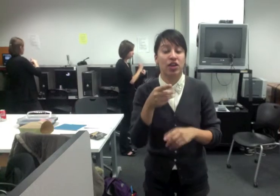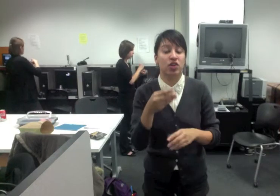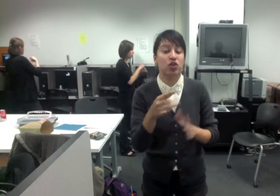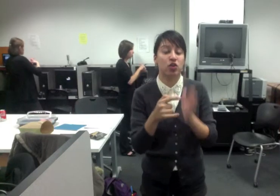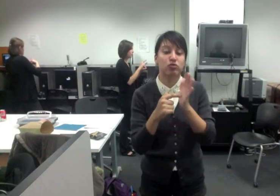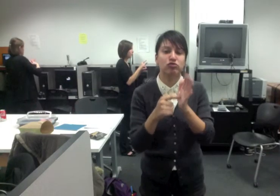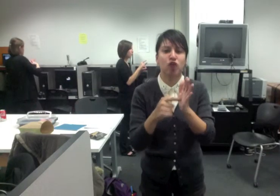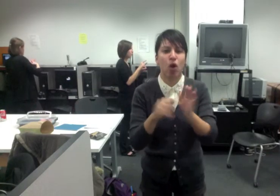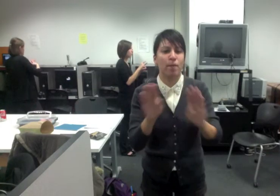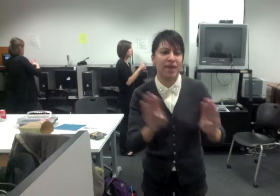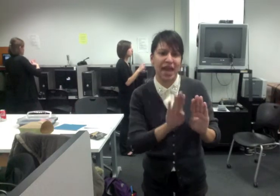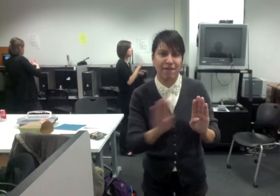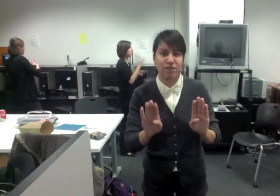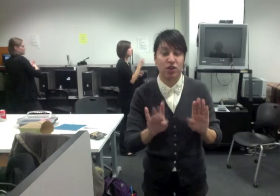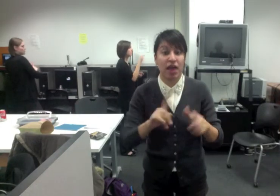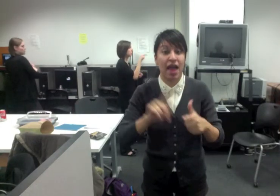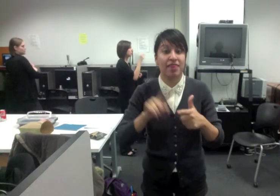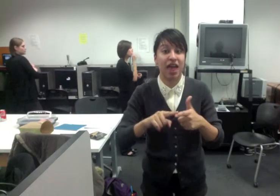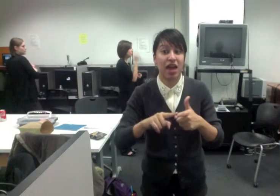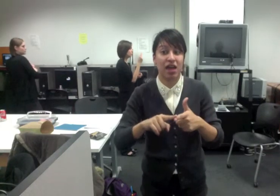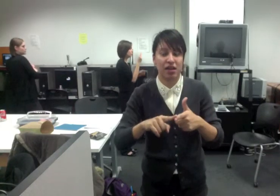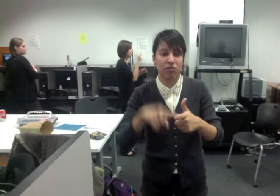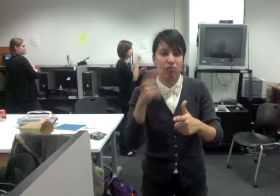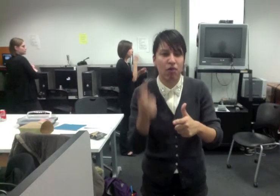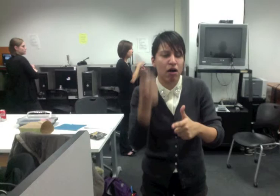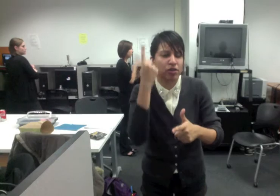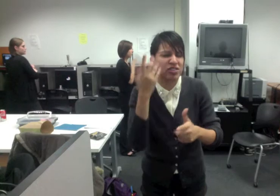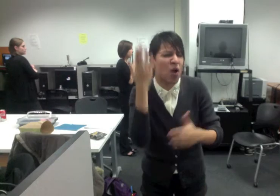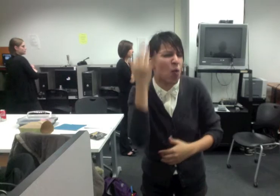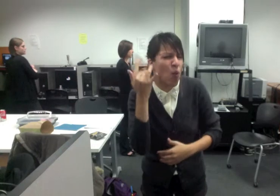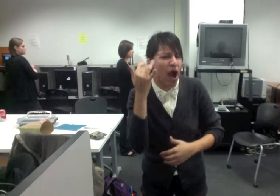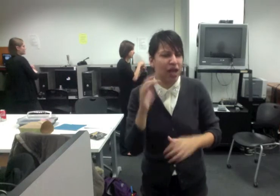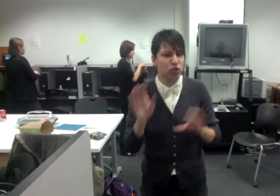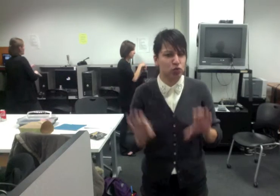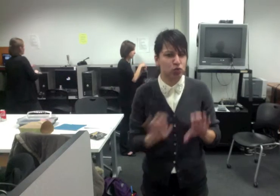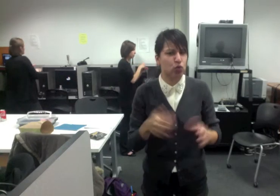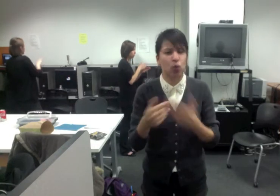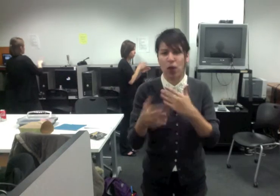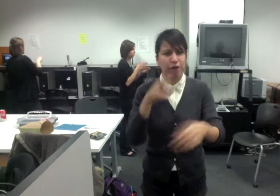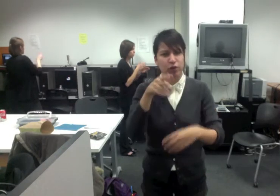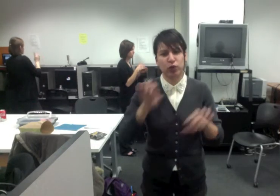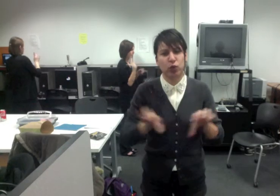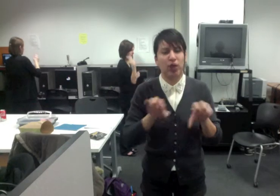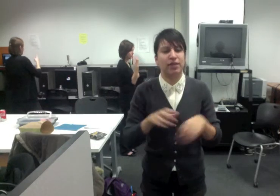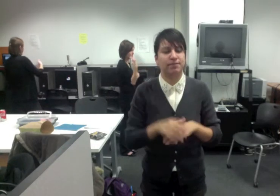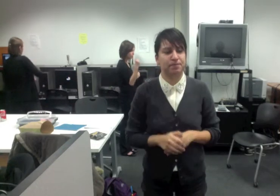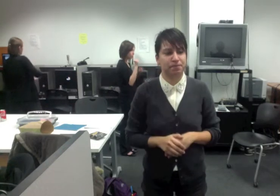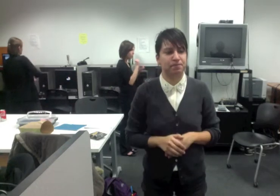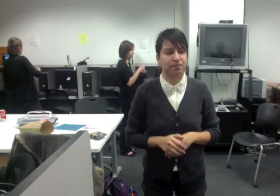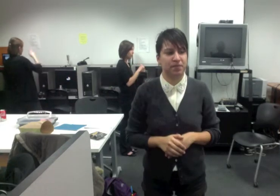and do. This is where gut decisions come from. You know, sometimes you can give somebody all the facts and the figures, and I know what all the